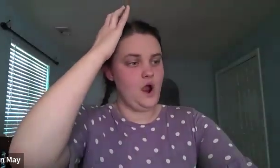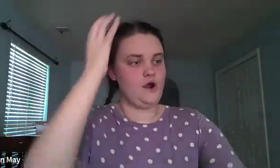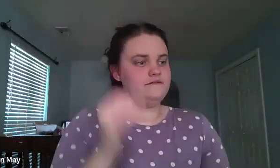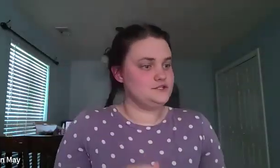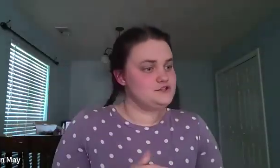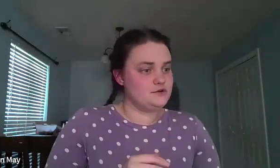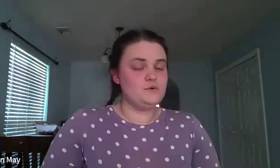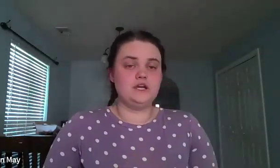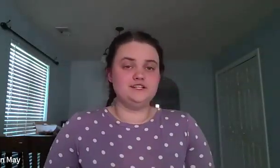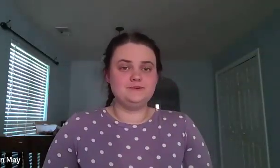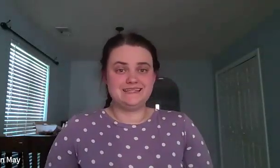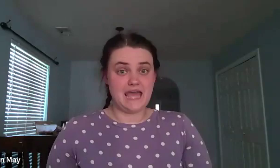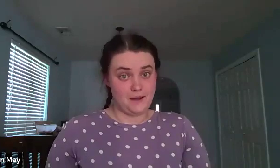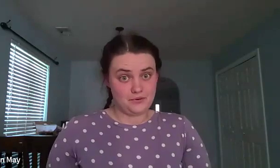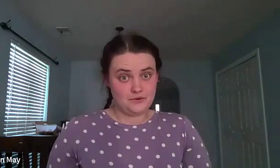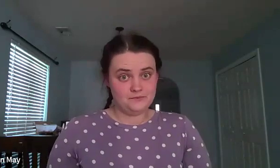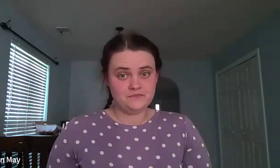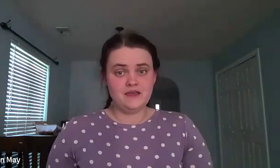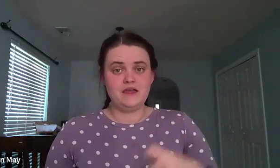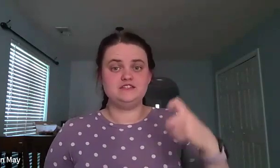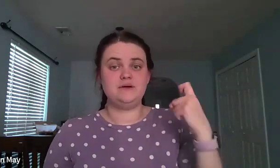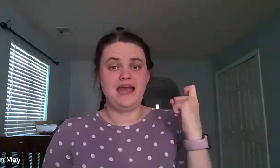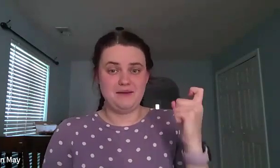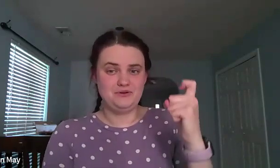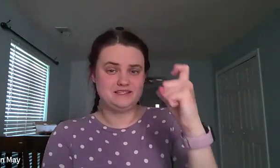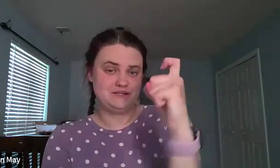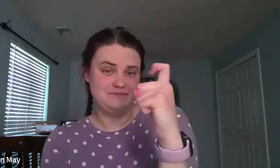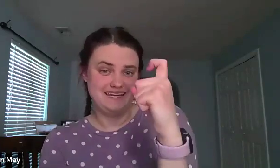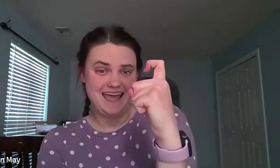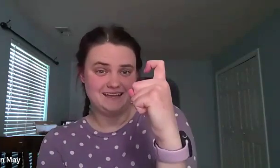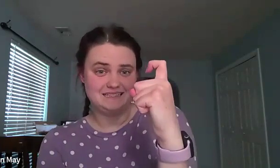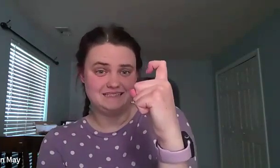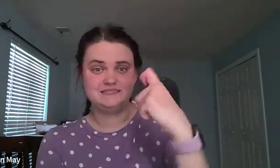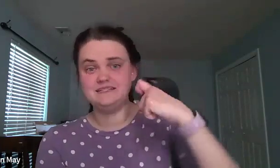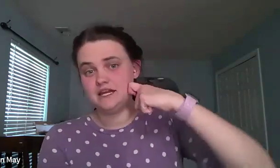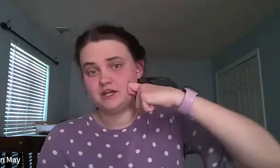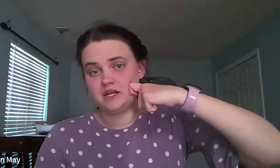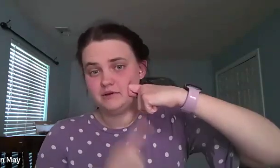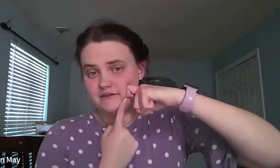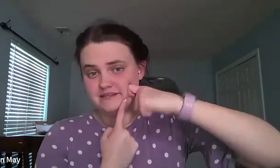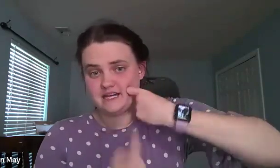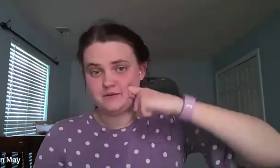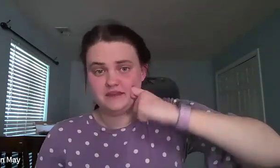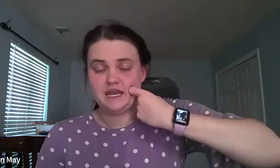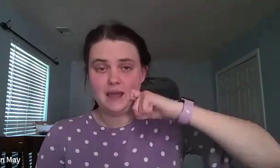Our first fruit we're going to do is apple. And so apple is going to be an X, and you're going to put it on the side of your mouth again,